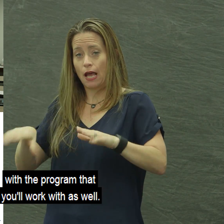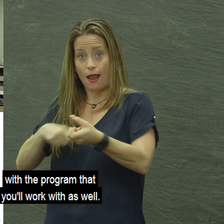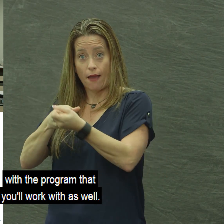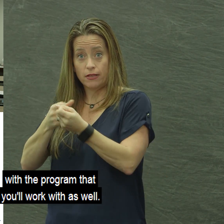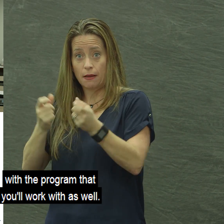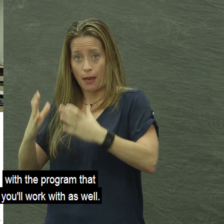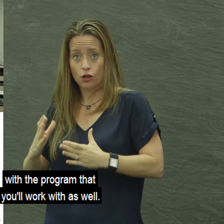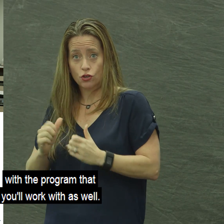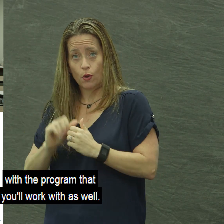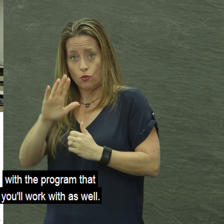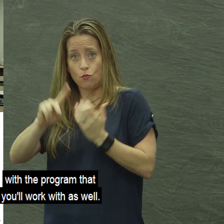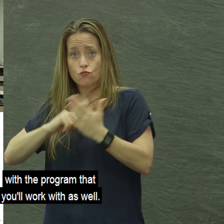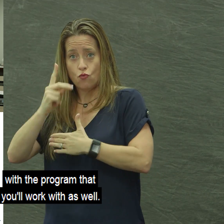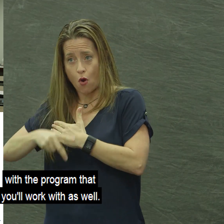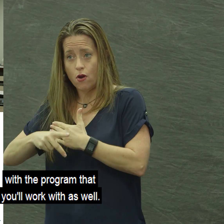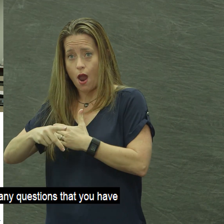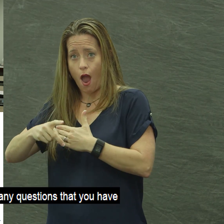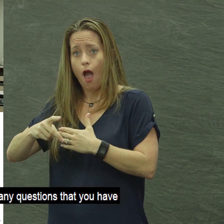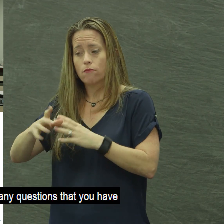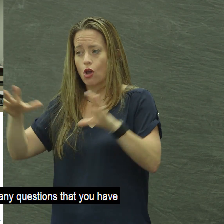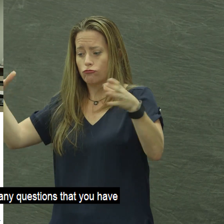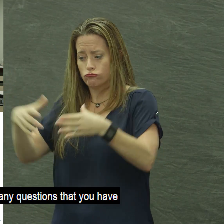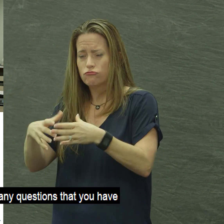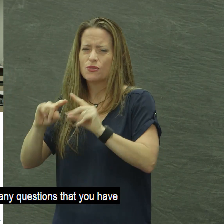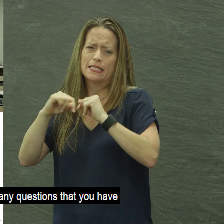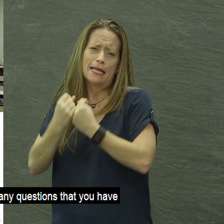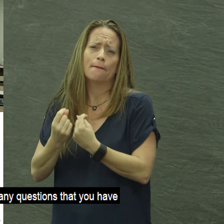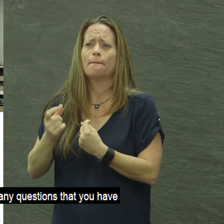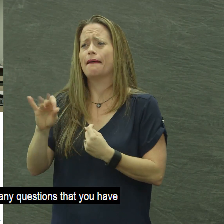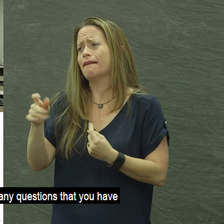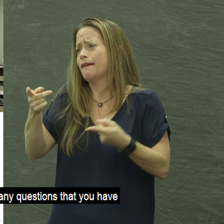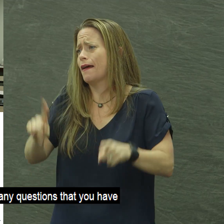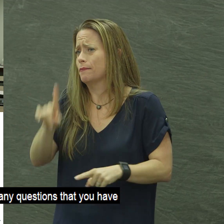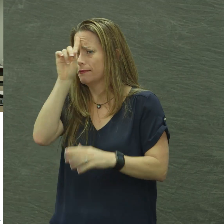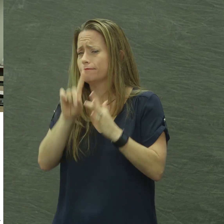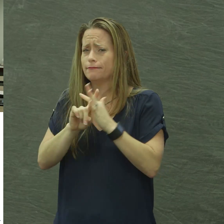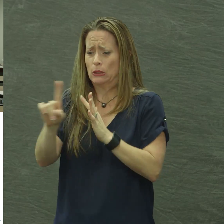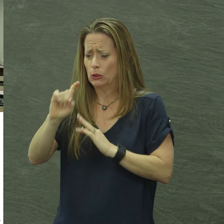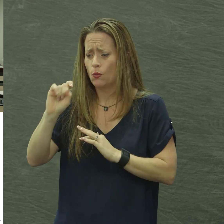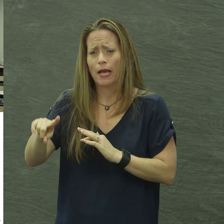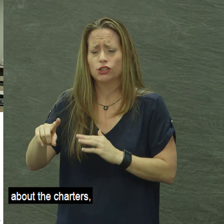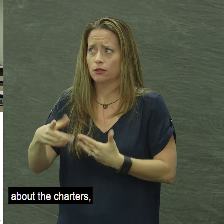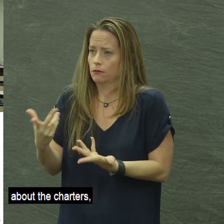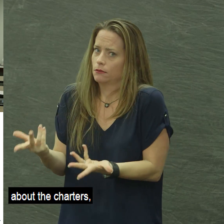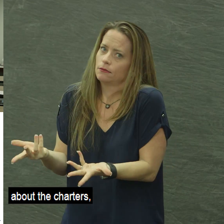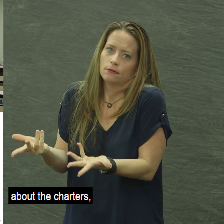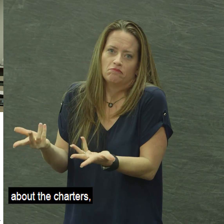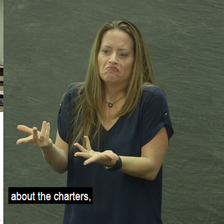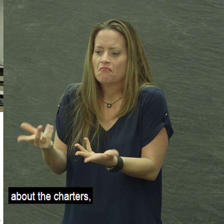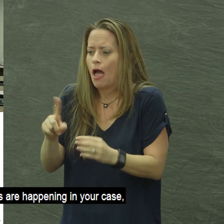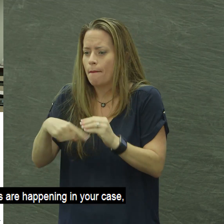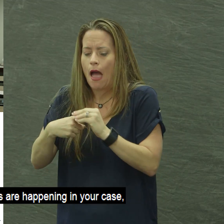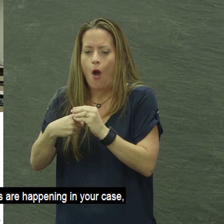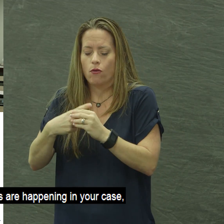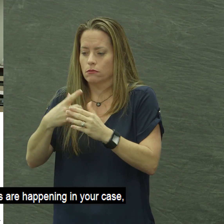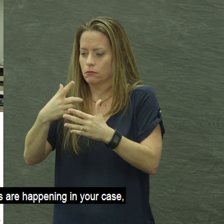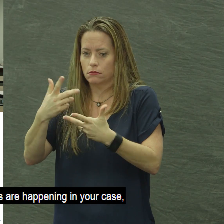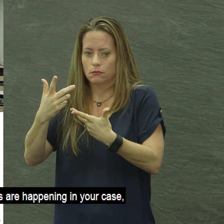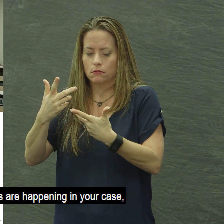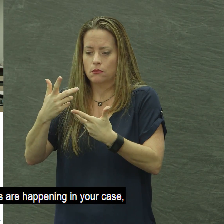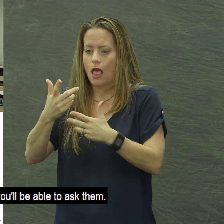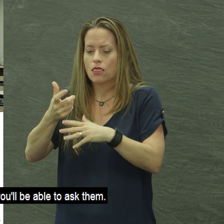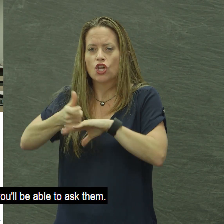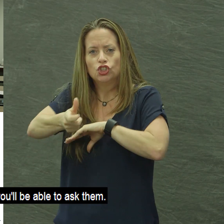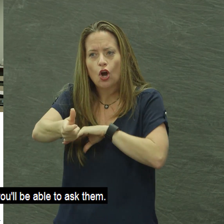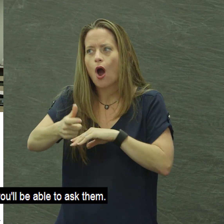program that you'll work with as well. So any questions that you have about the chart or as things are happening